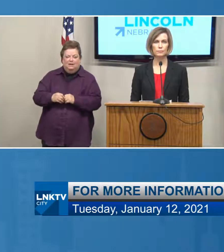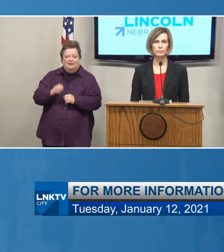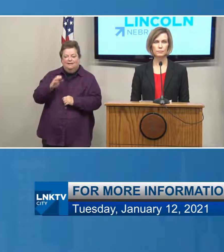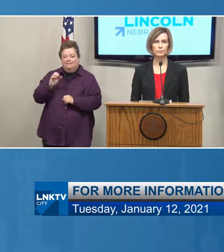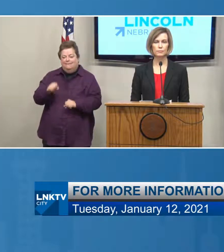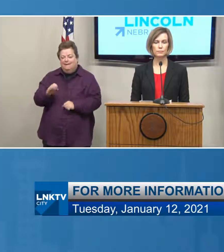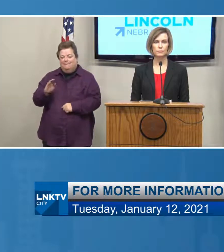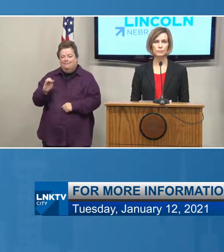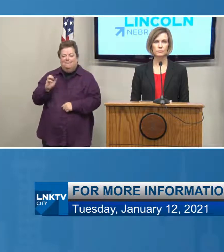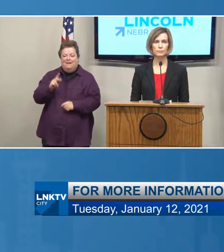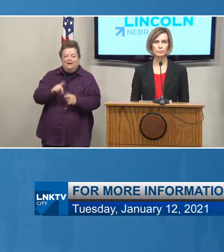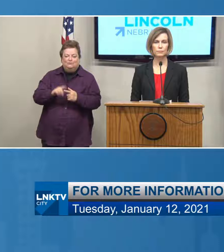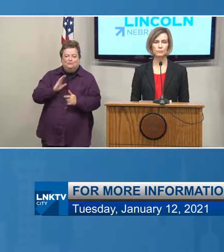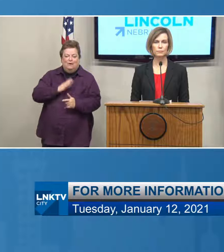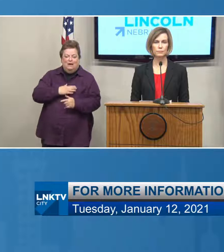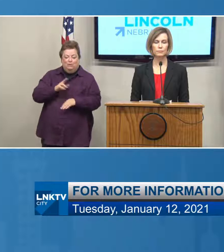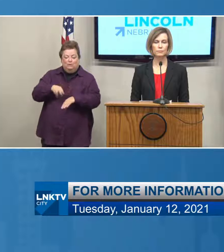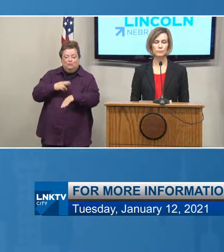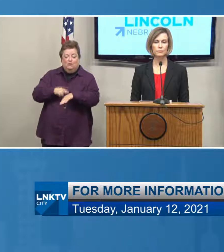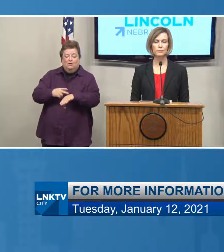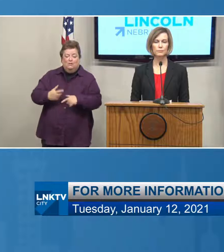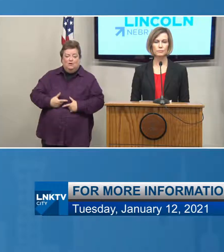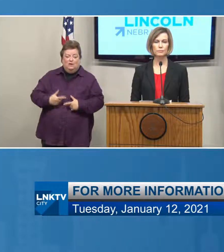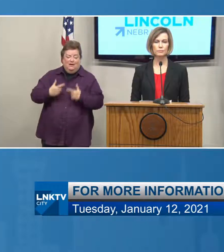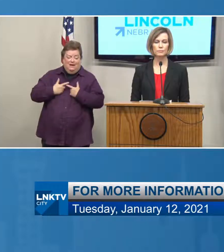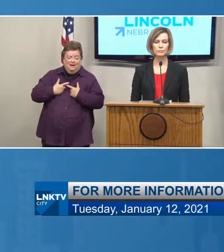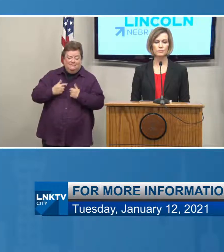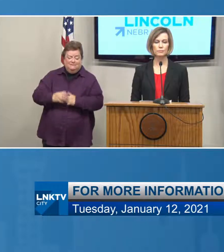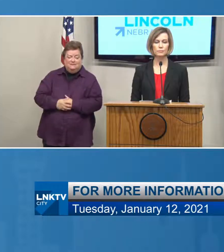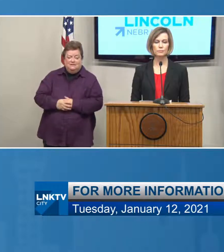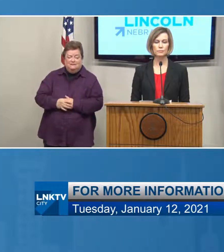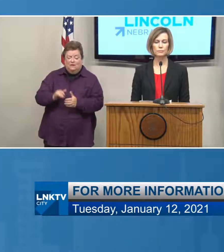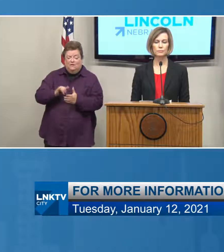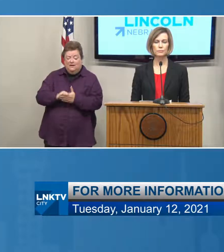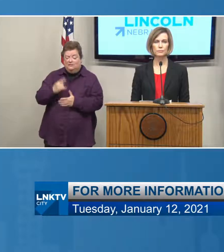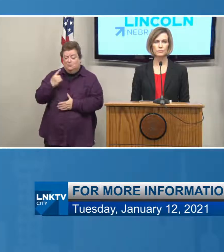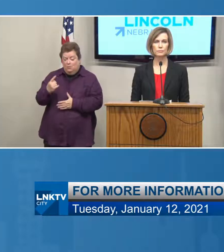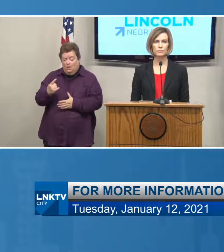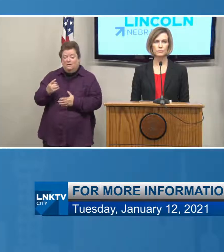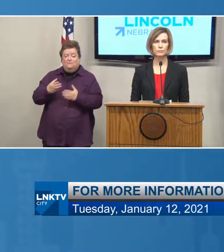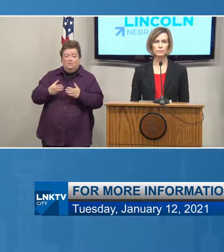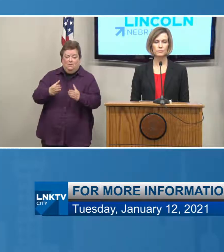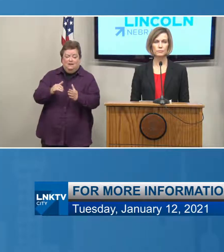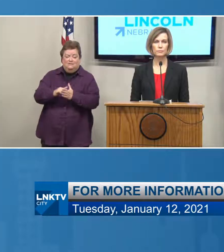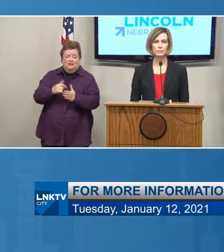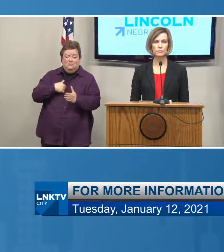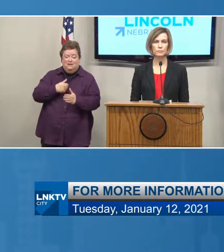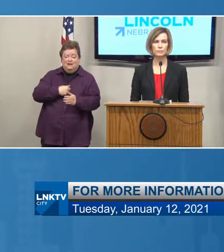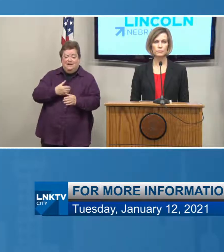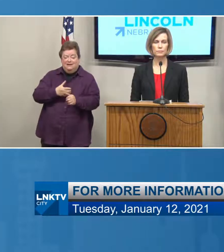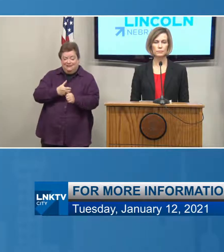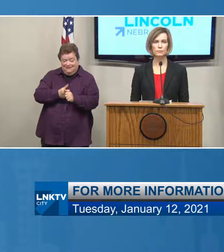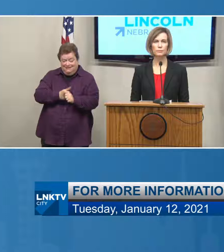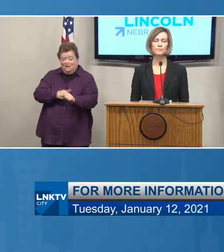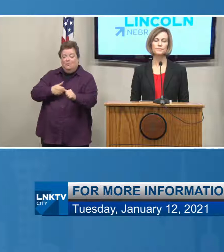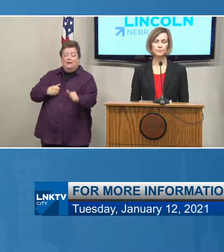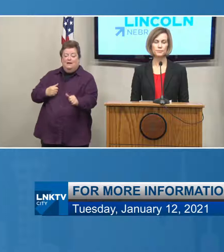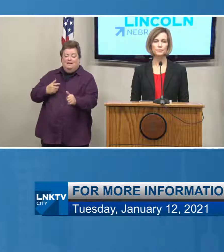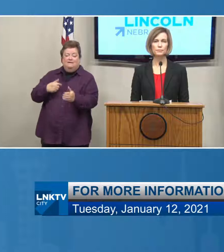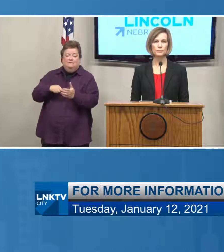to normal. But I think it's really one of the ways that we potentially can get out of this